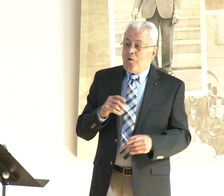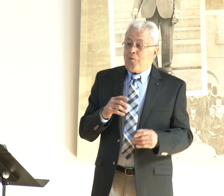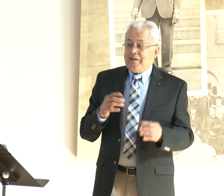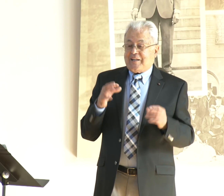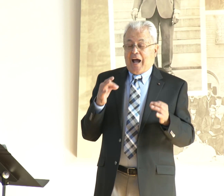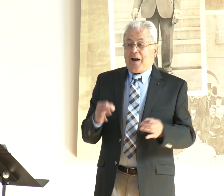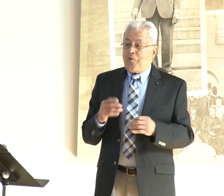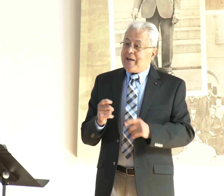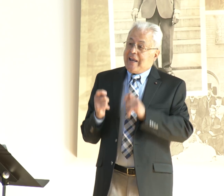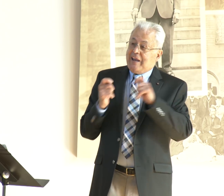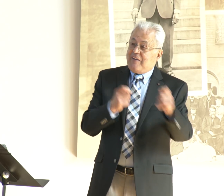things together.